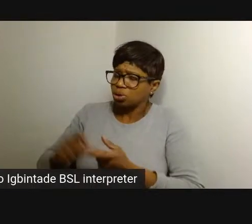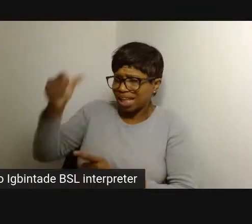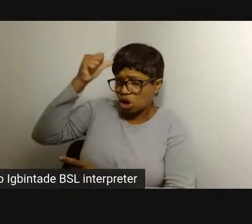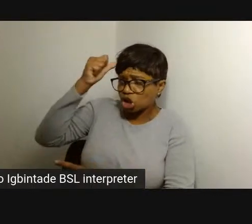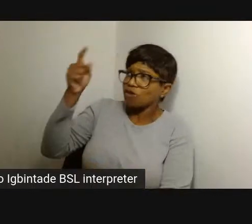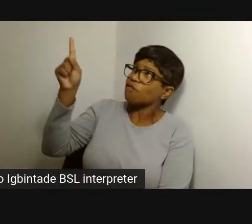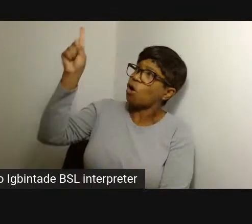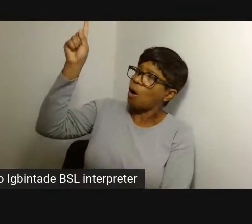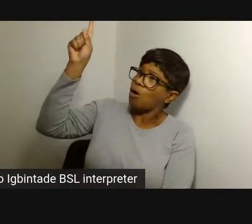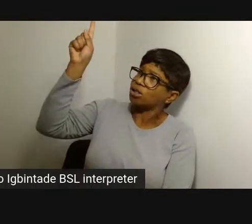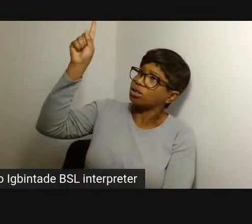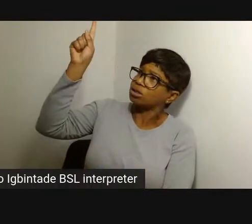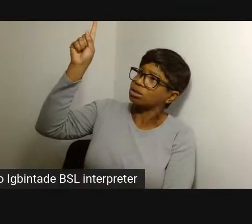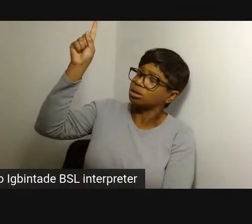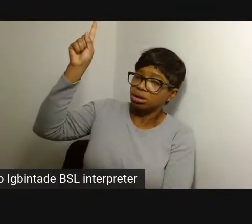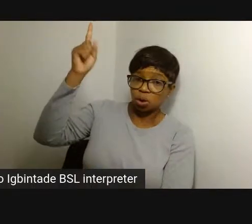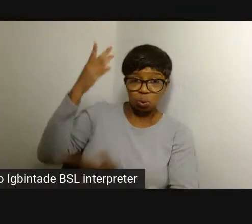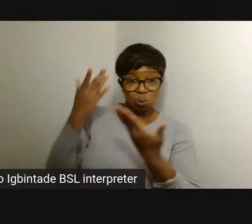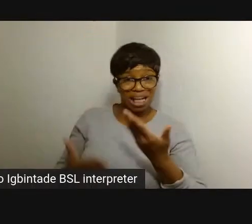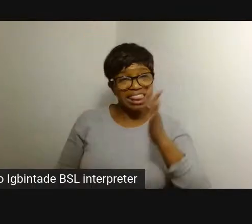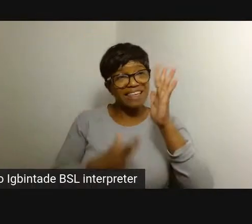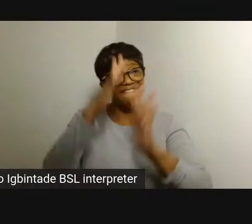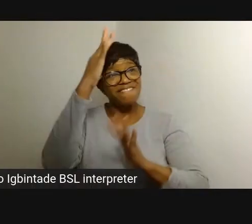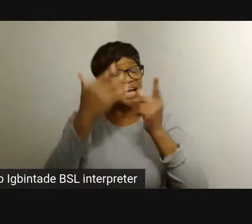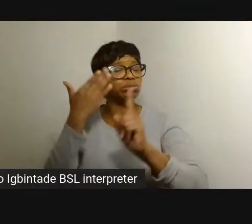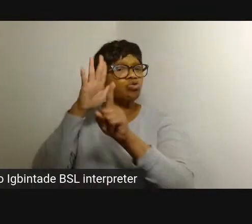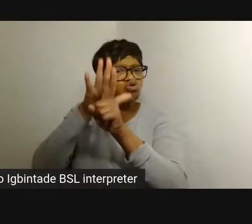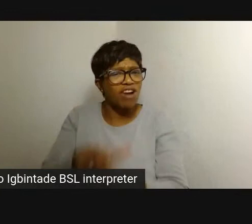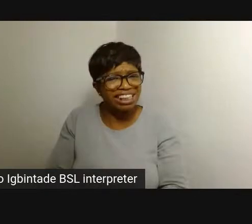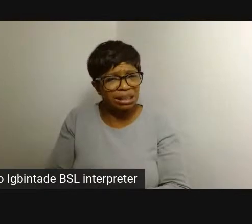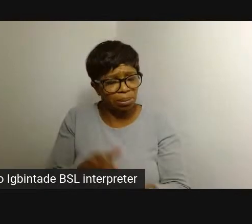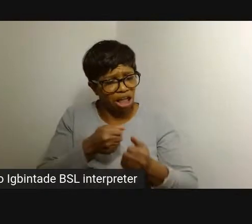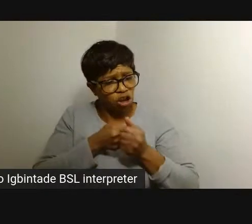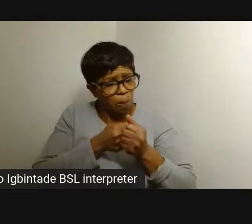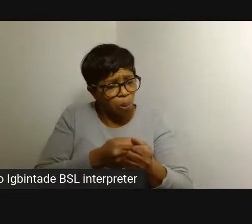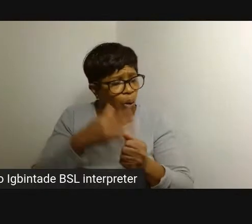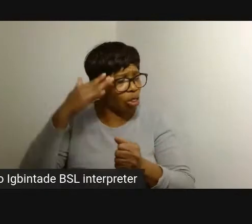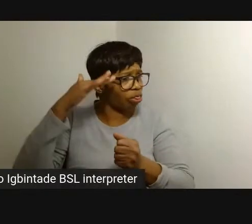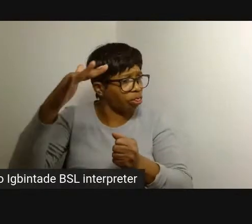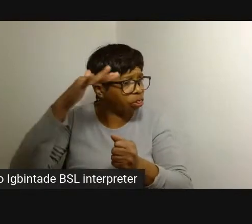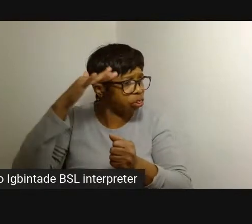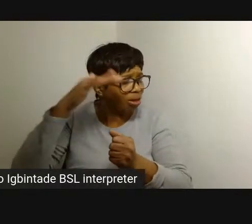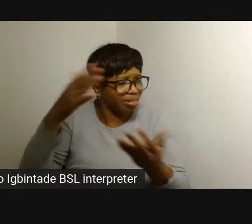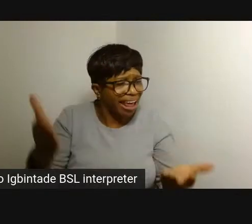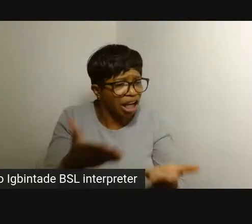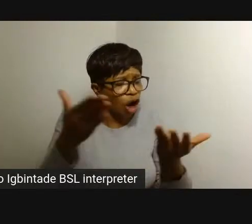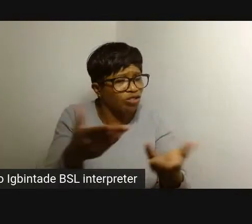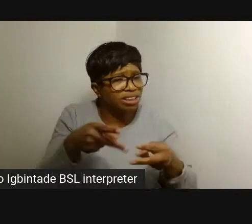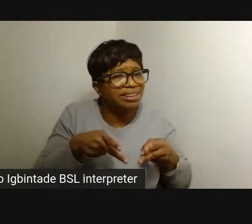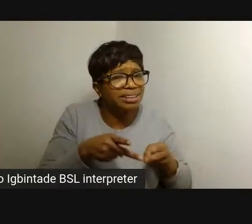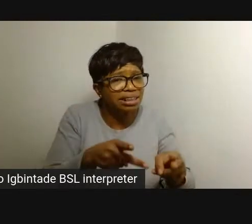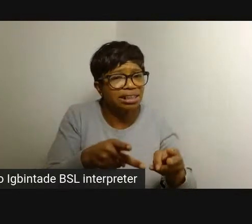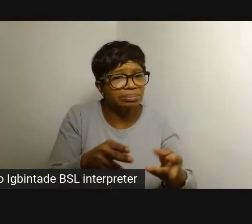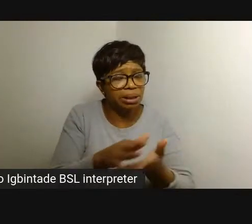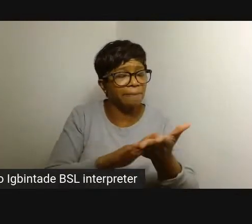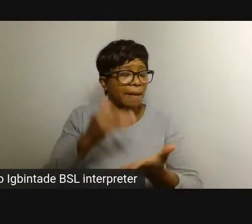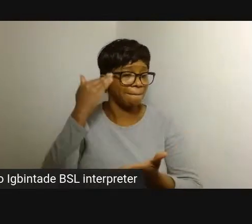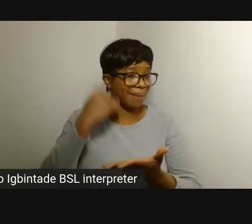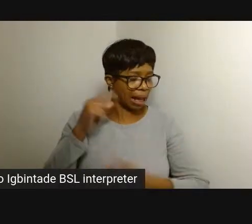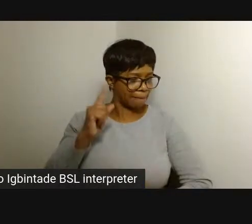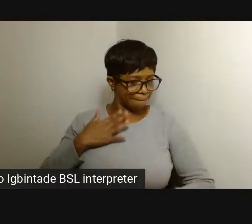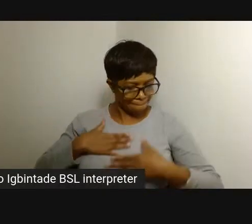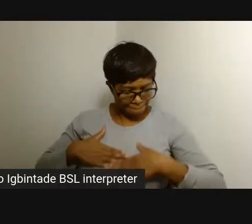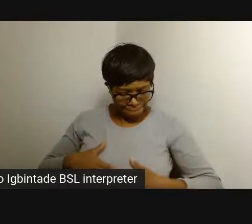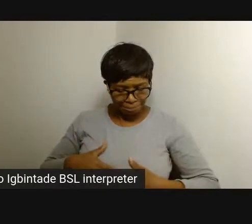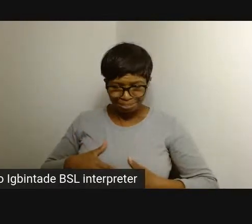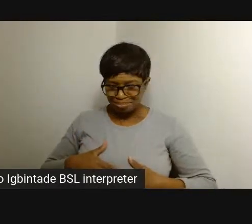The racial flames today support an ideology that perpetuates a system in which Black bodies have